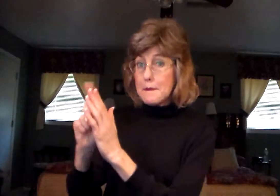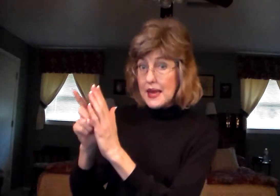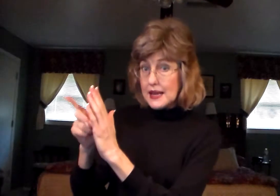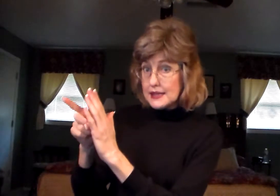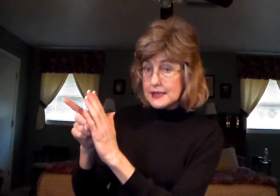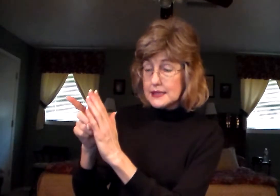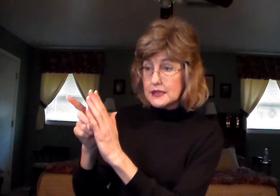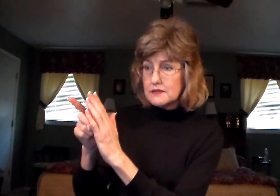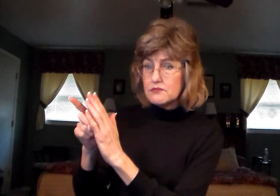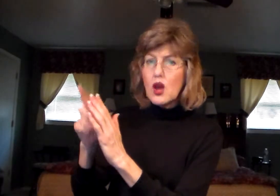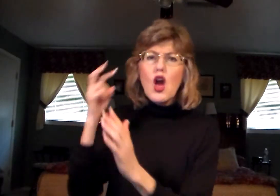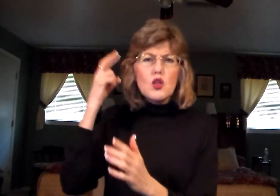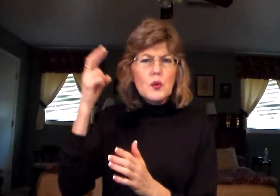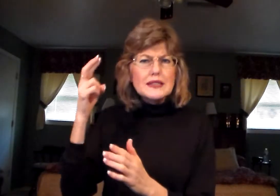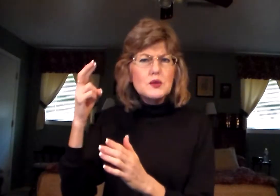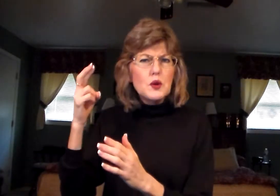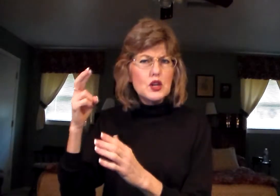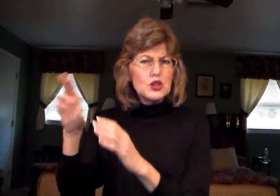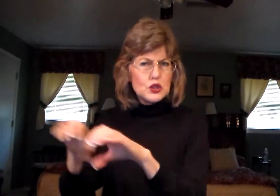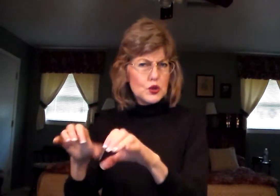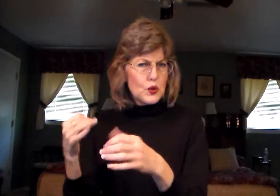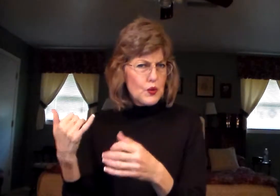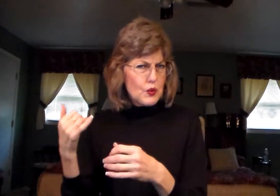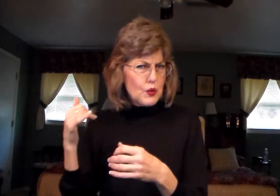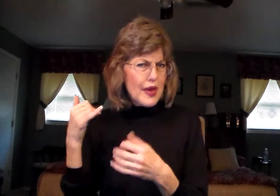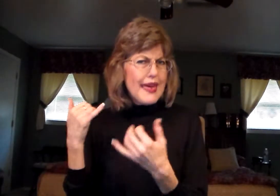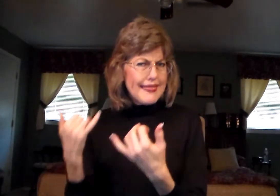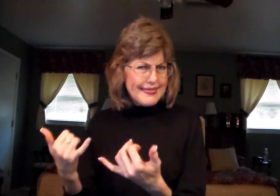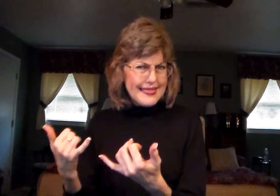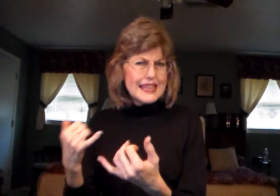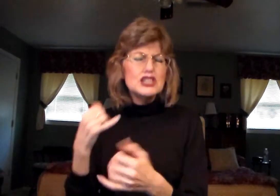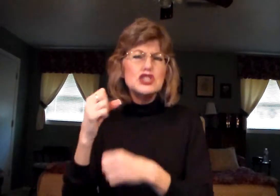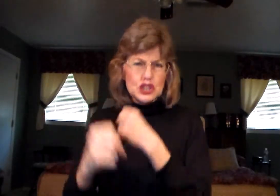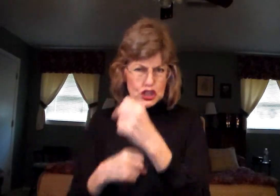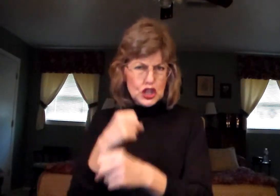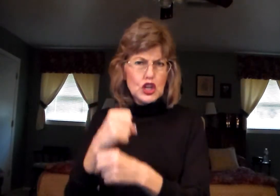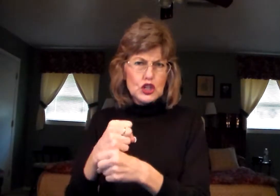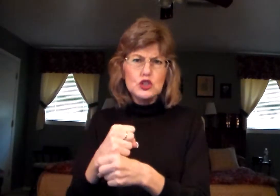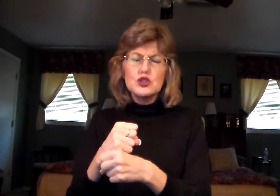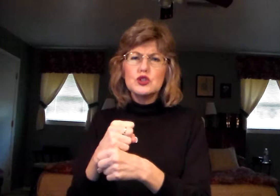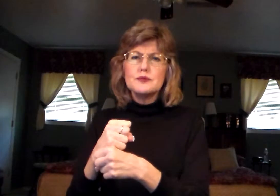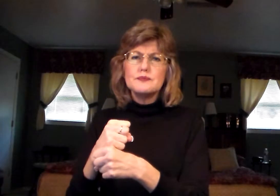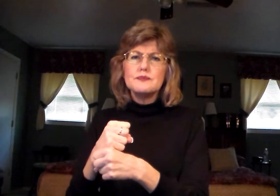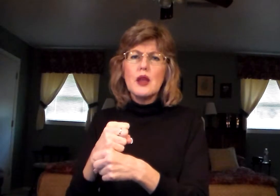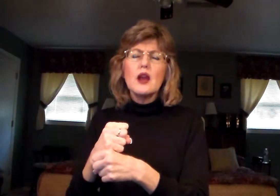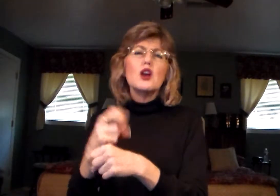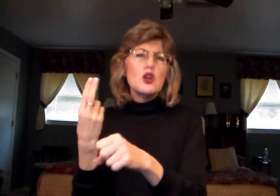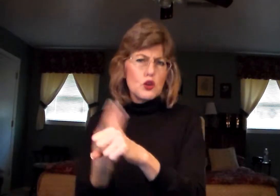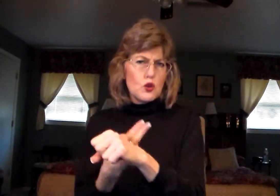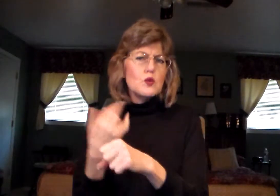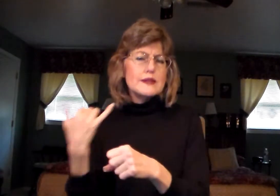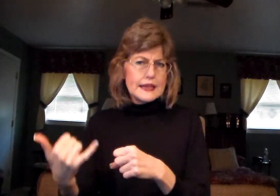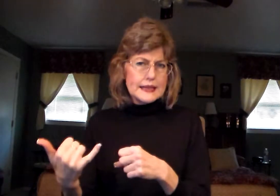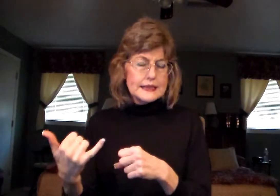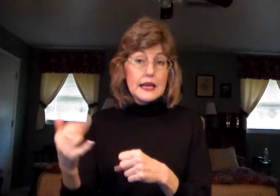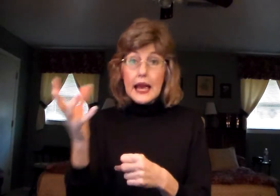The reason we're going to do this model this year is that, one, I think that it's important that students be able